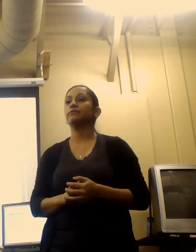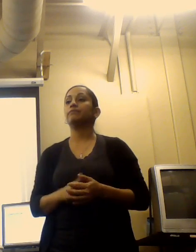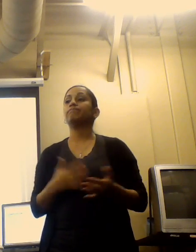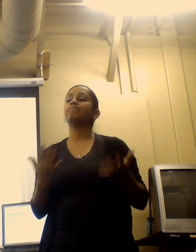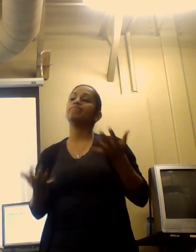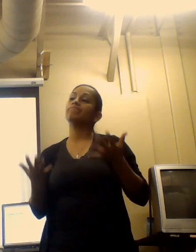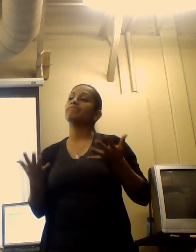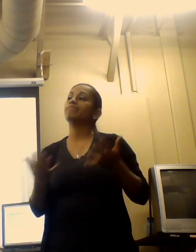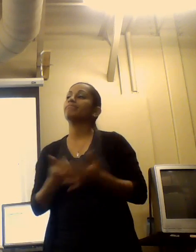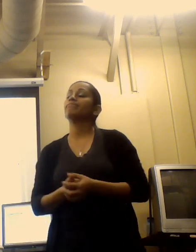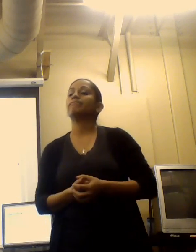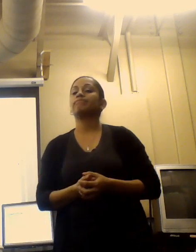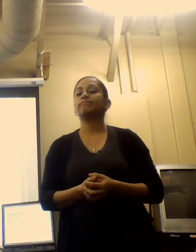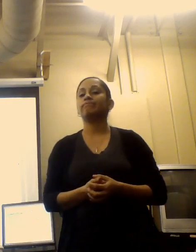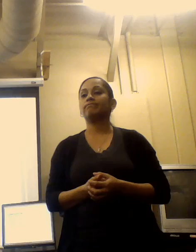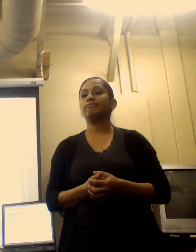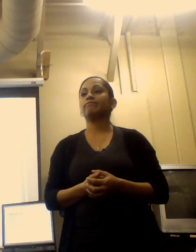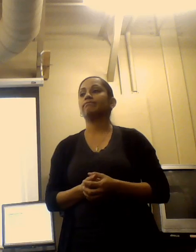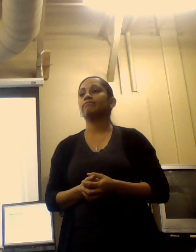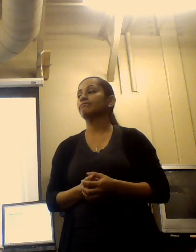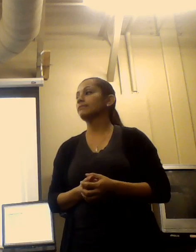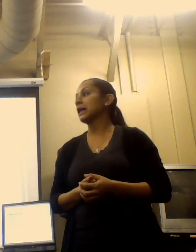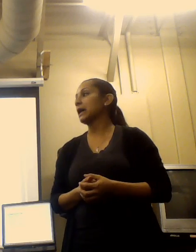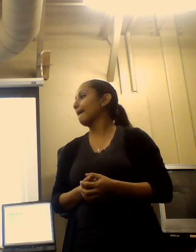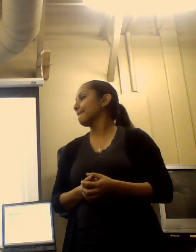usually, I mean, unless you're photographing the power lines,